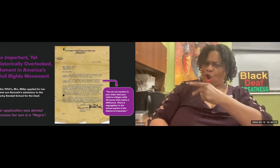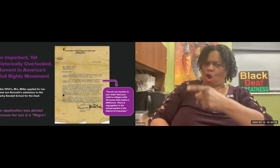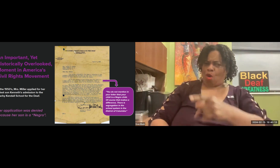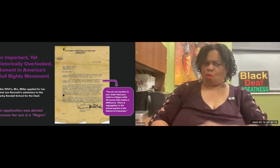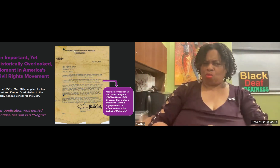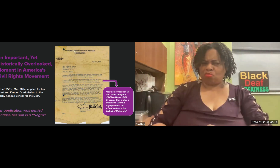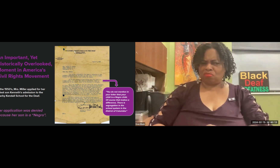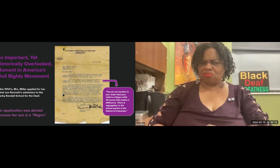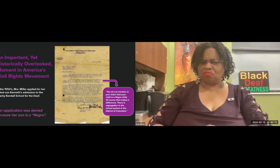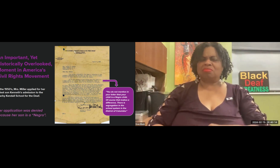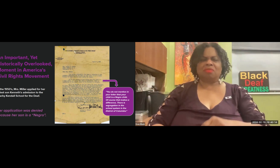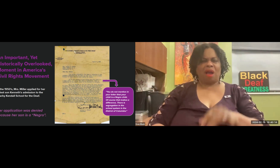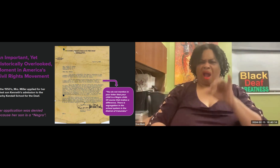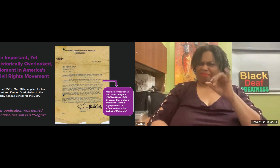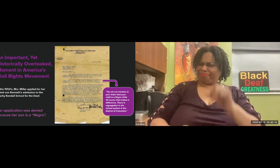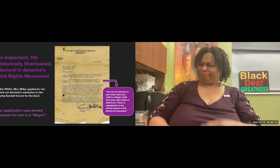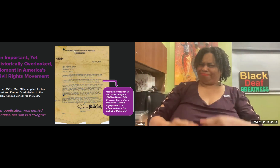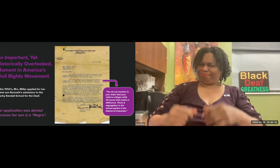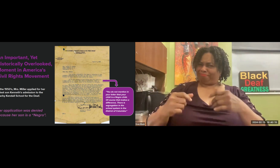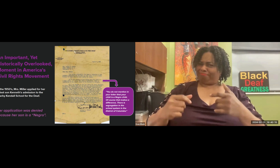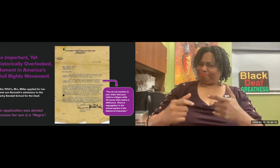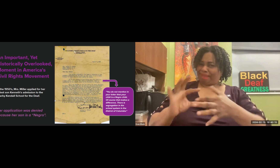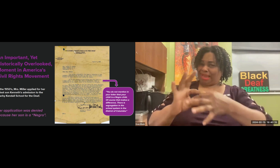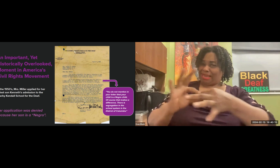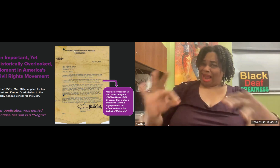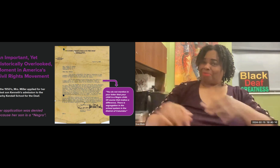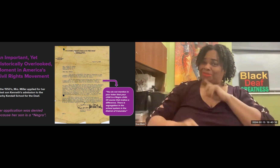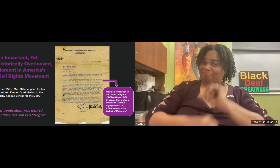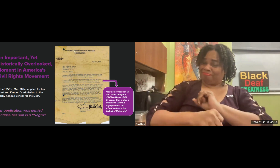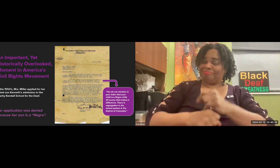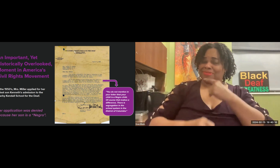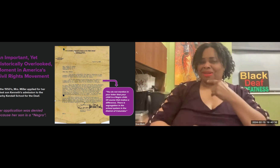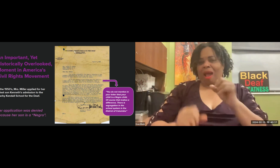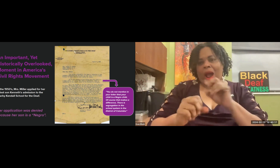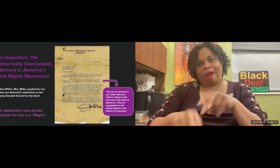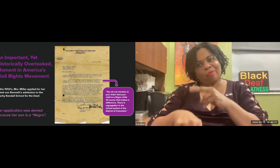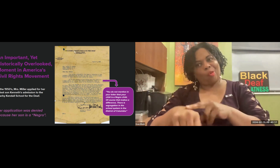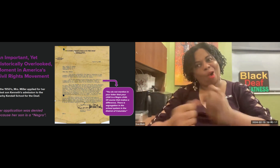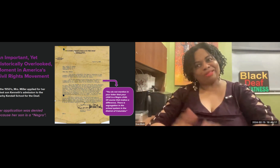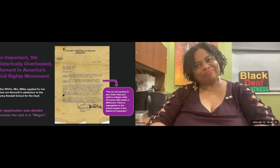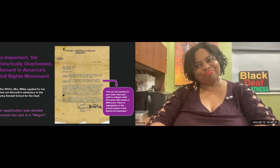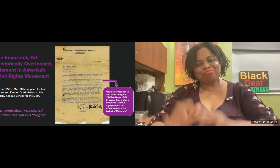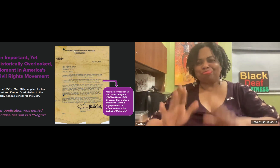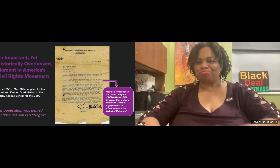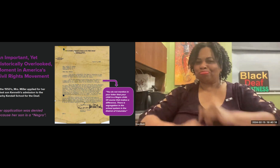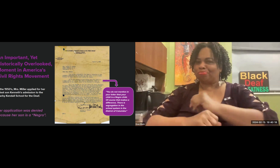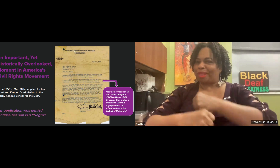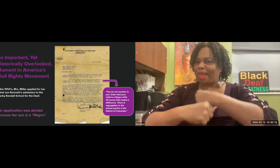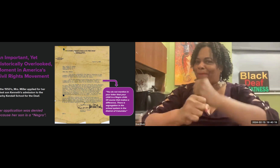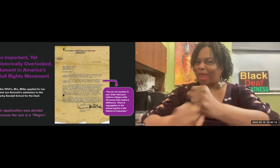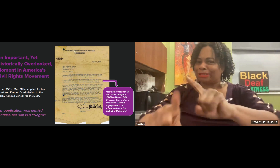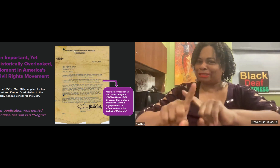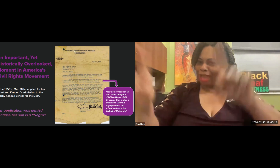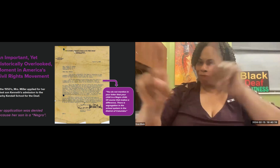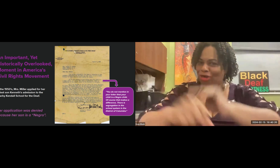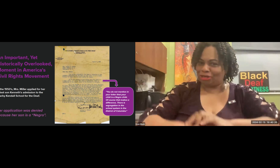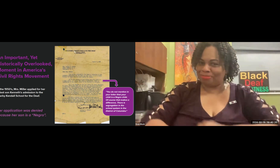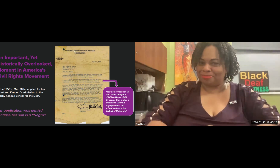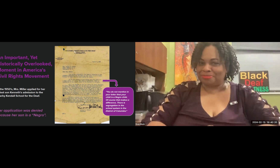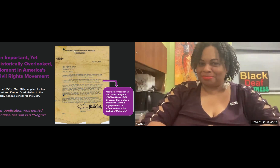use today is Black. Your child is a Negro child. And that was what was said in this